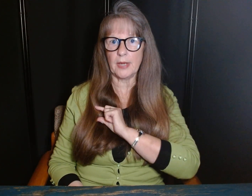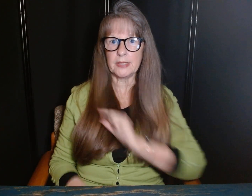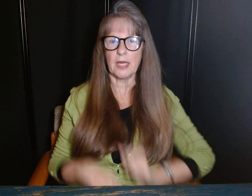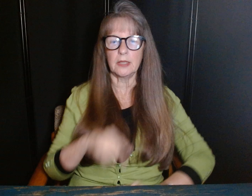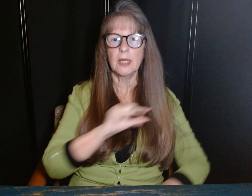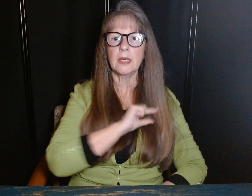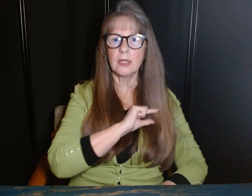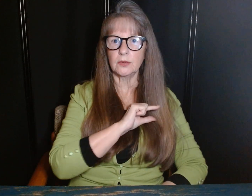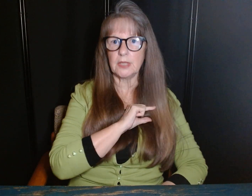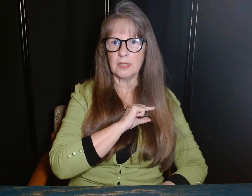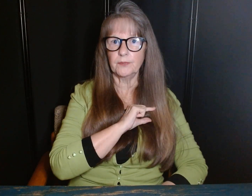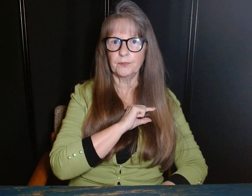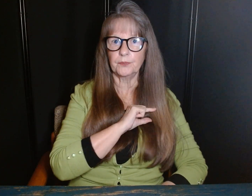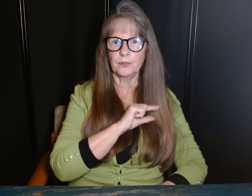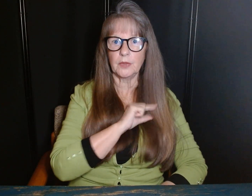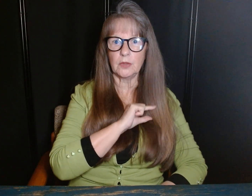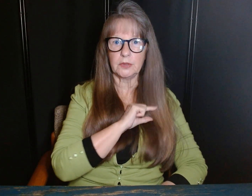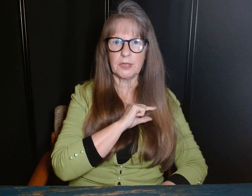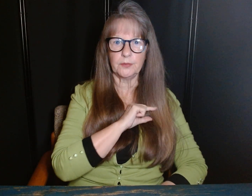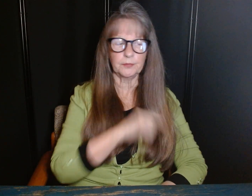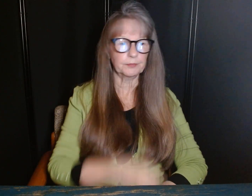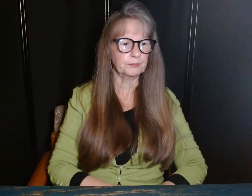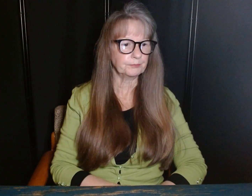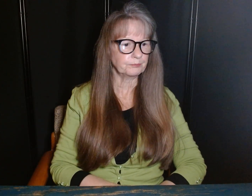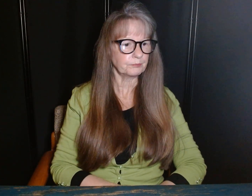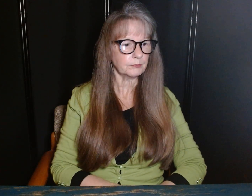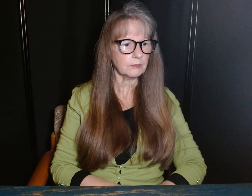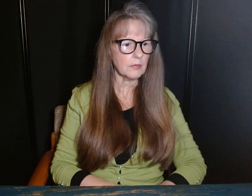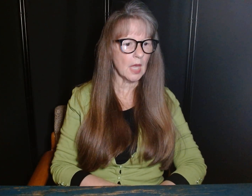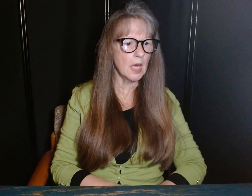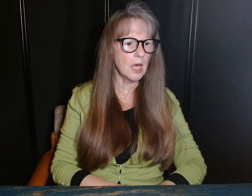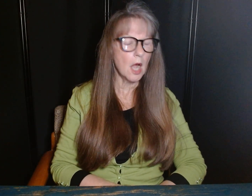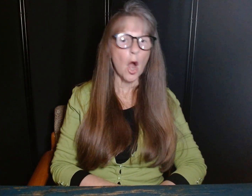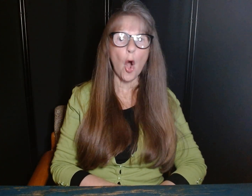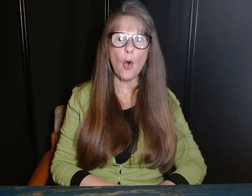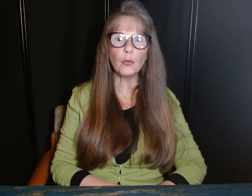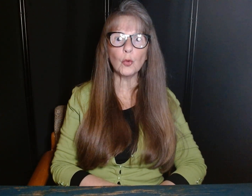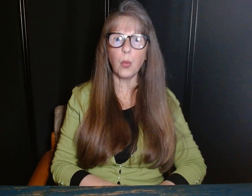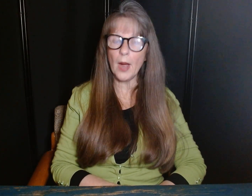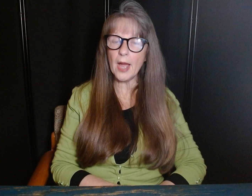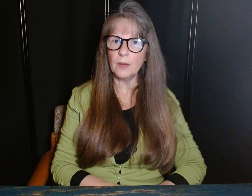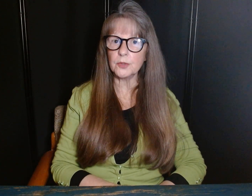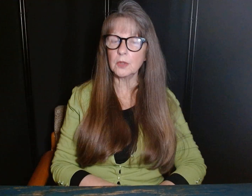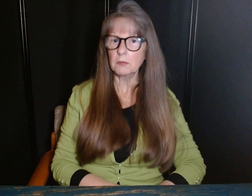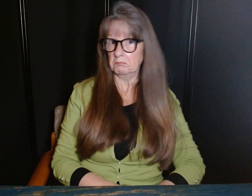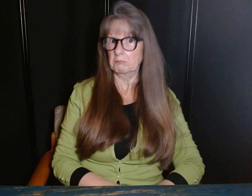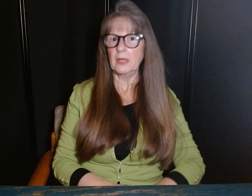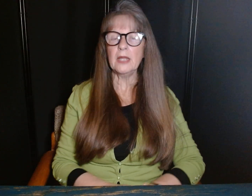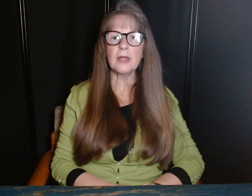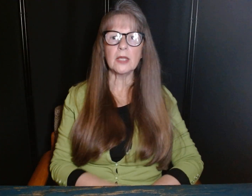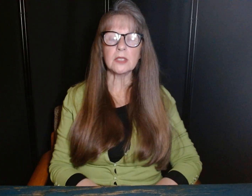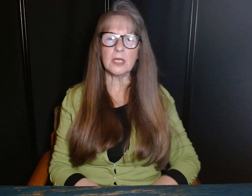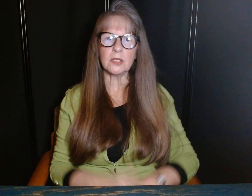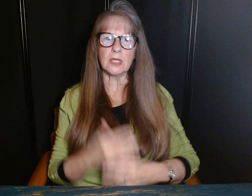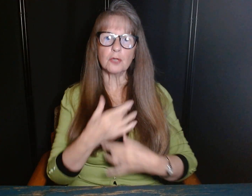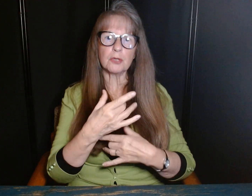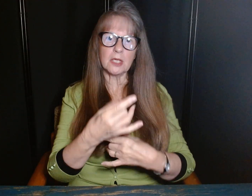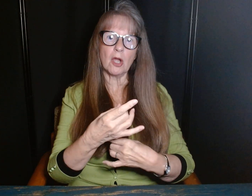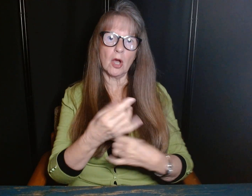side. Guilty. Guilty. Uh, Overwhelmed. And it's an interesting cause